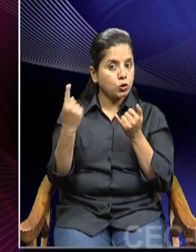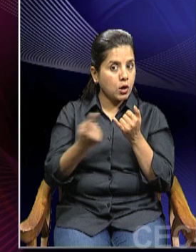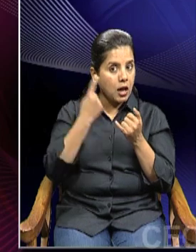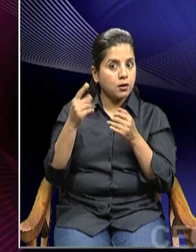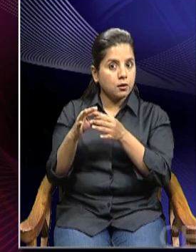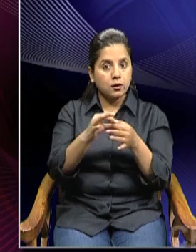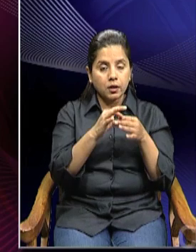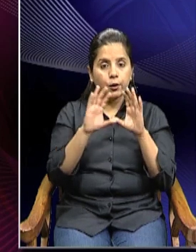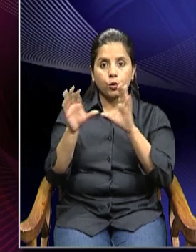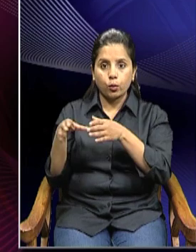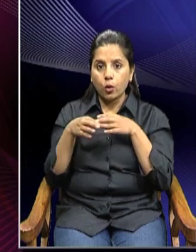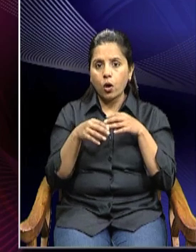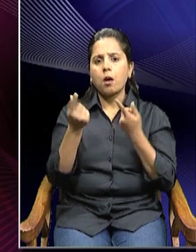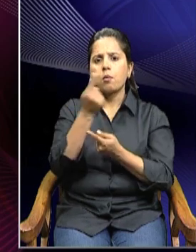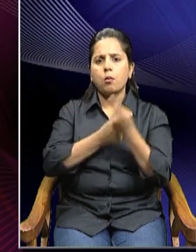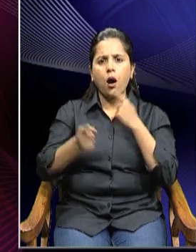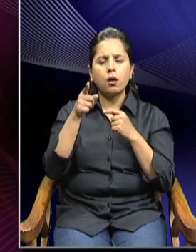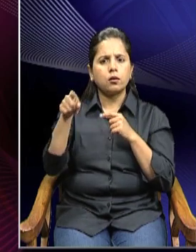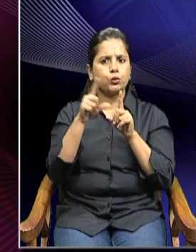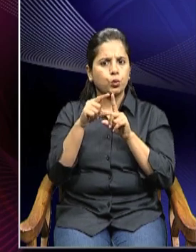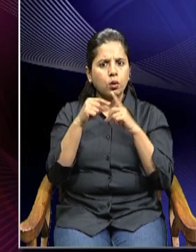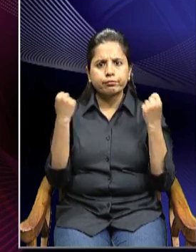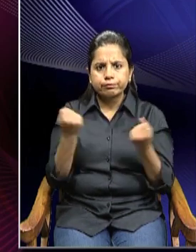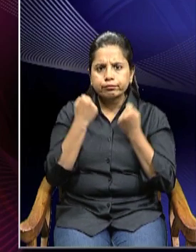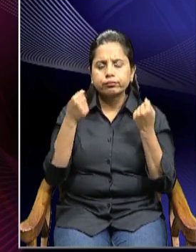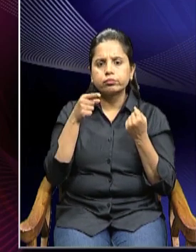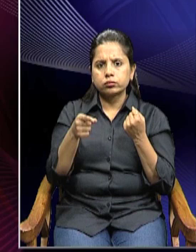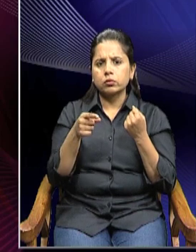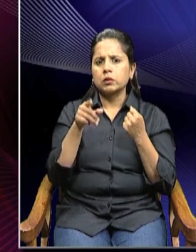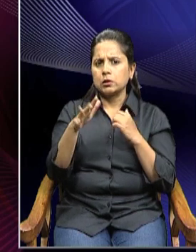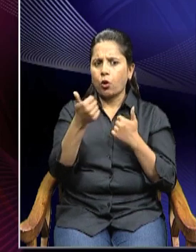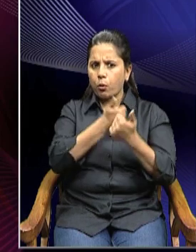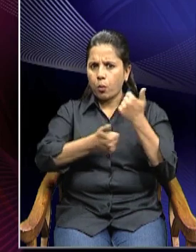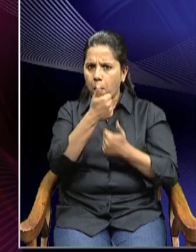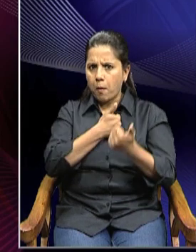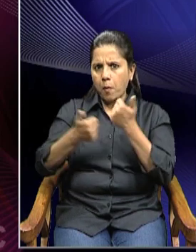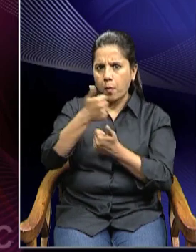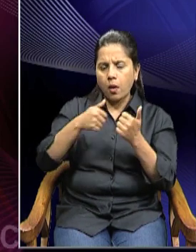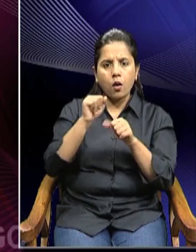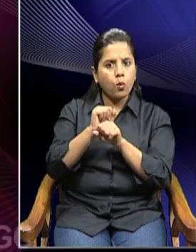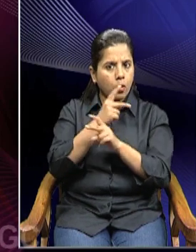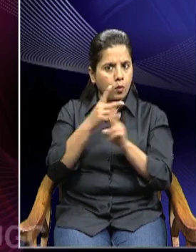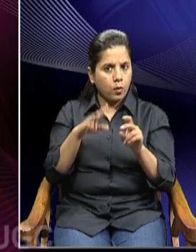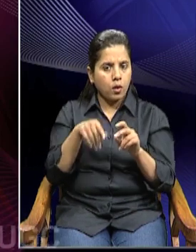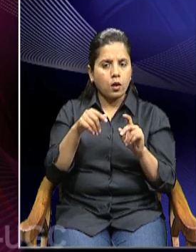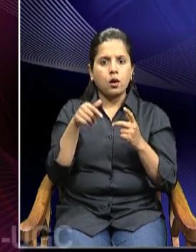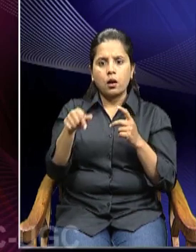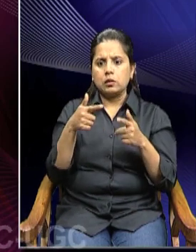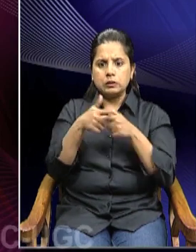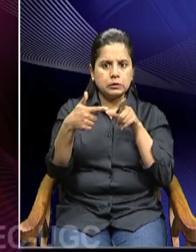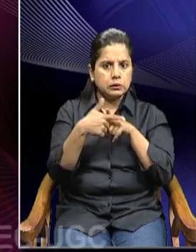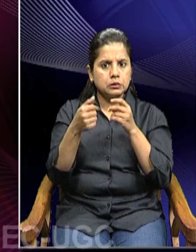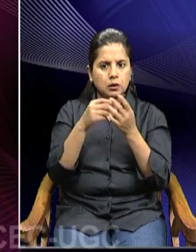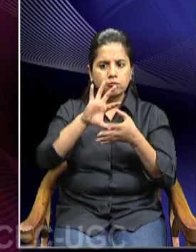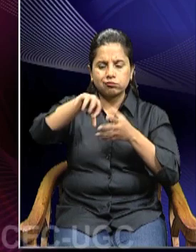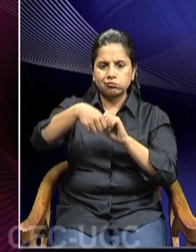of political actors who engage in cross-cutting competition, coalition building,